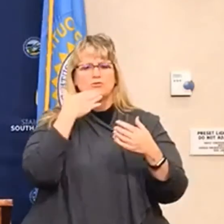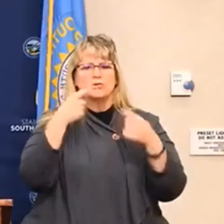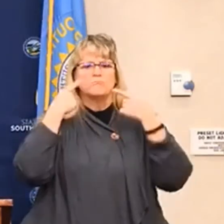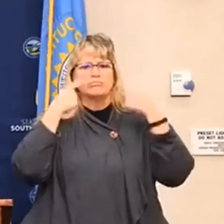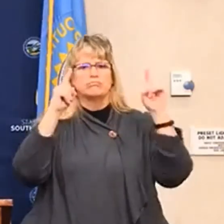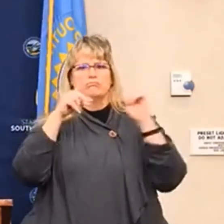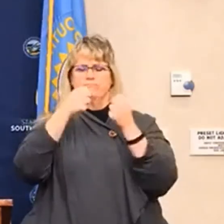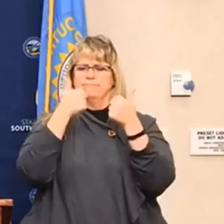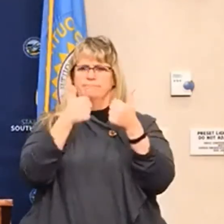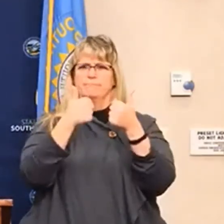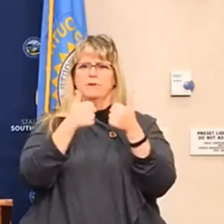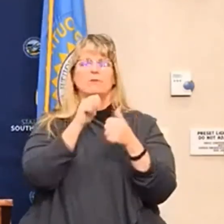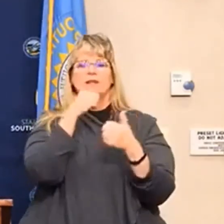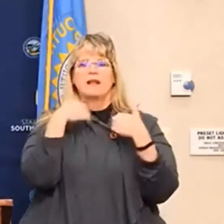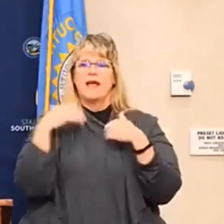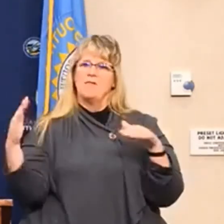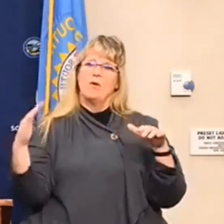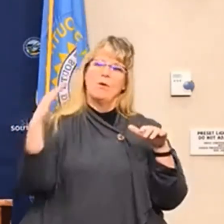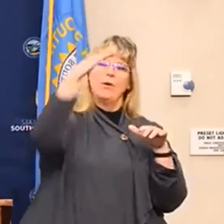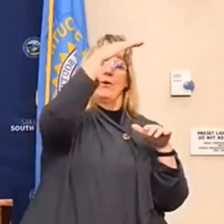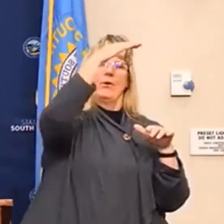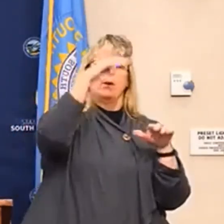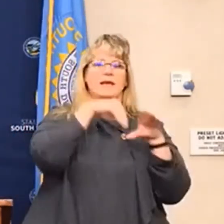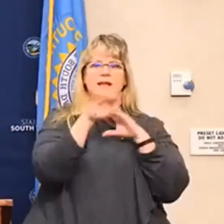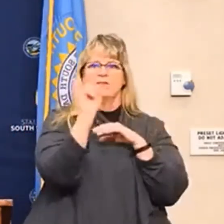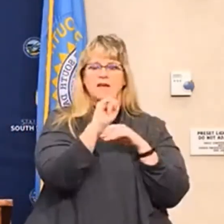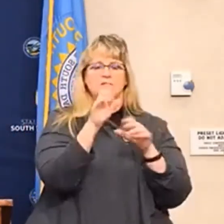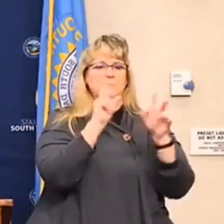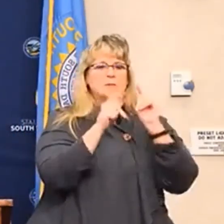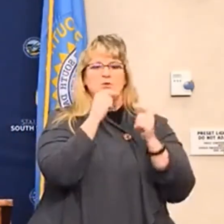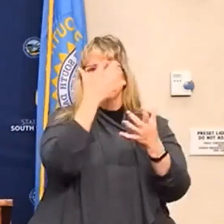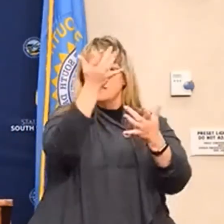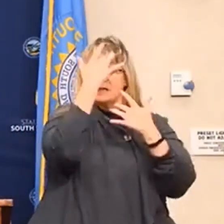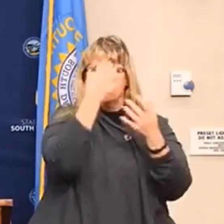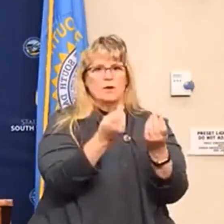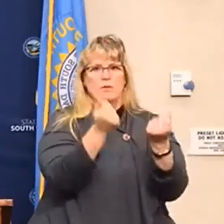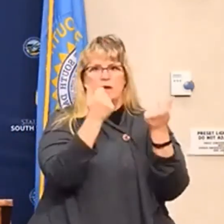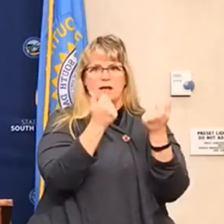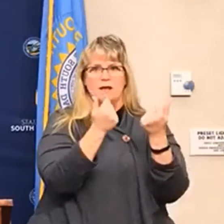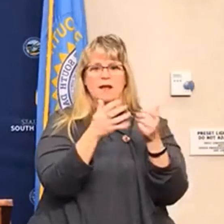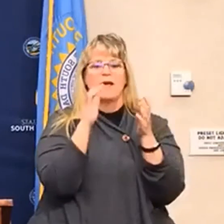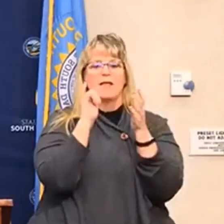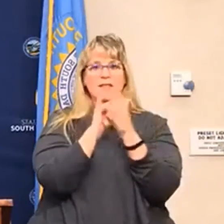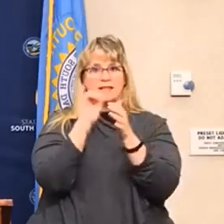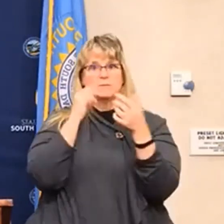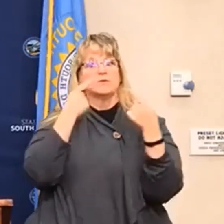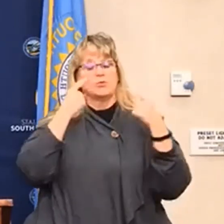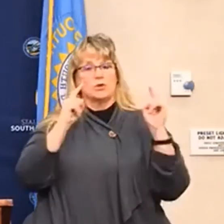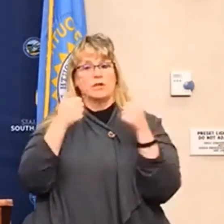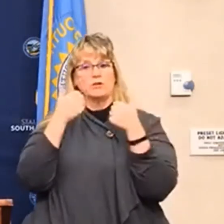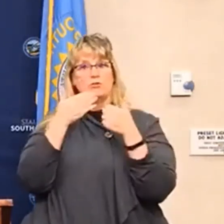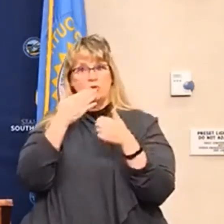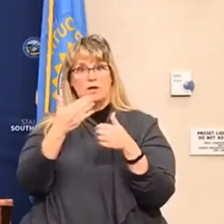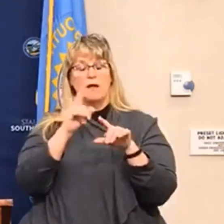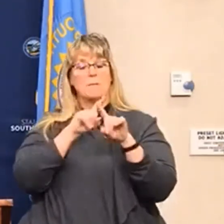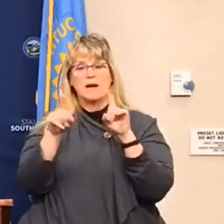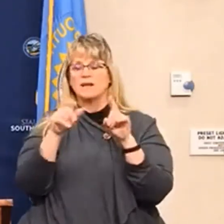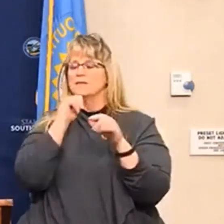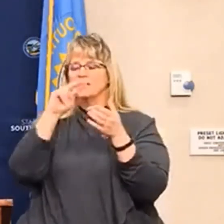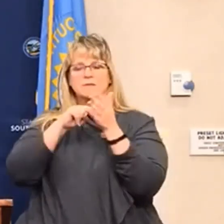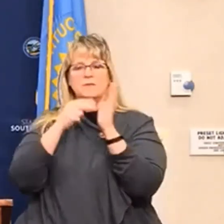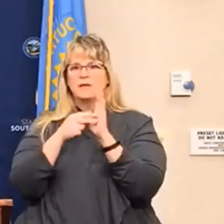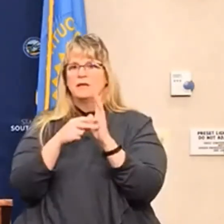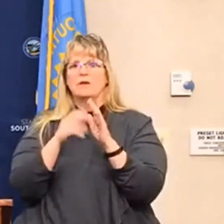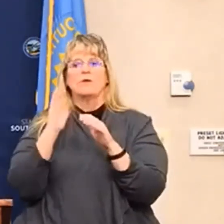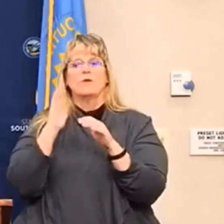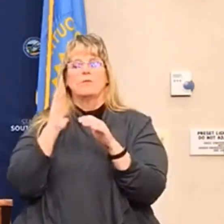make sure we didn't have a huge spike in infections and people that are getting sick right away. That has been working, but also know that doesn't mean that